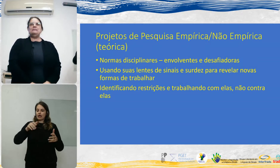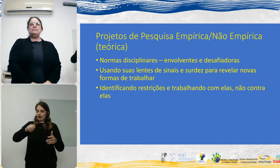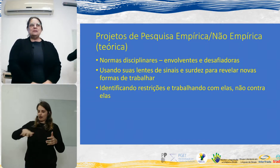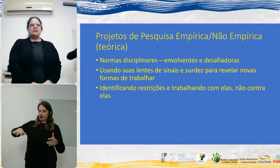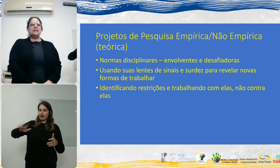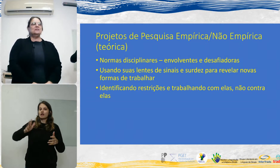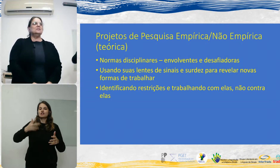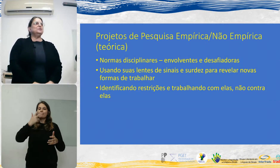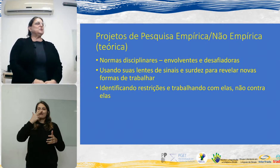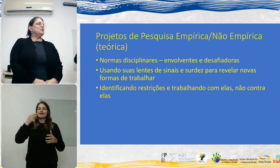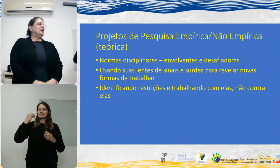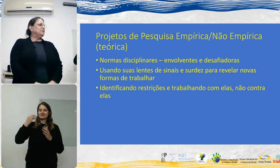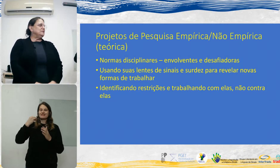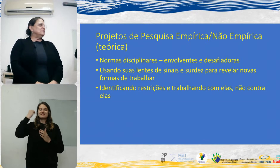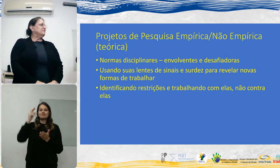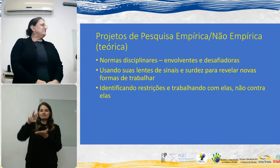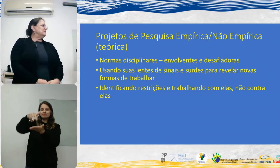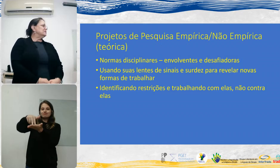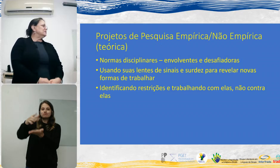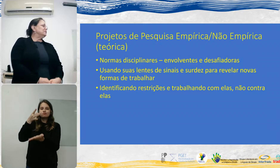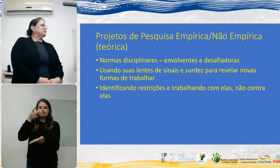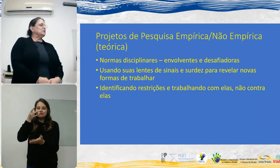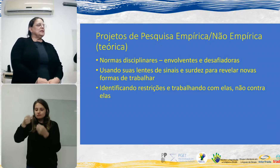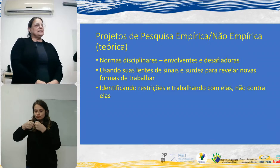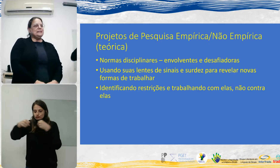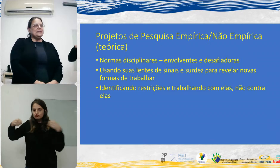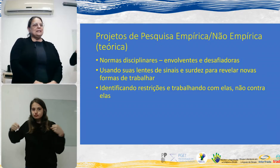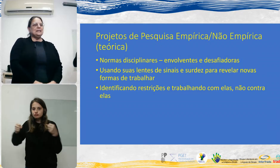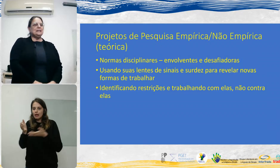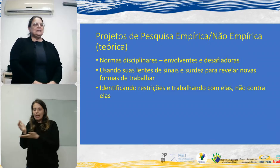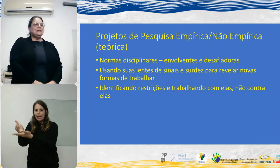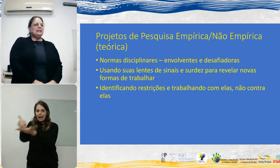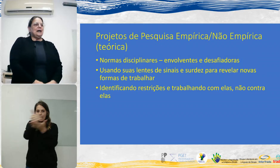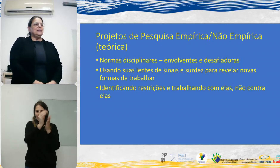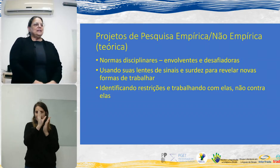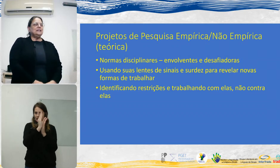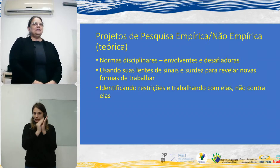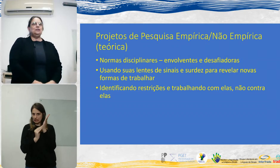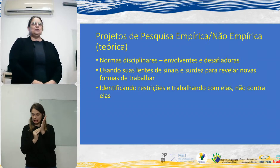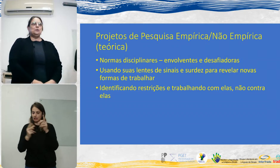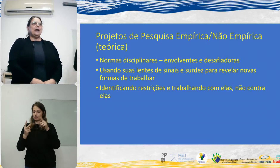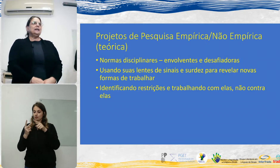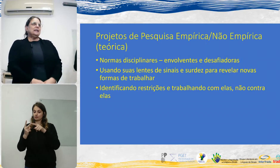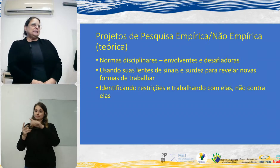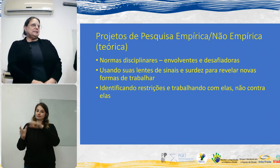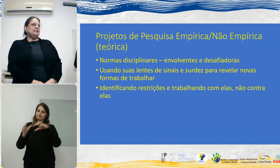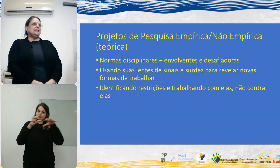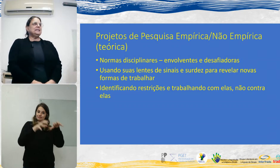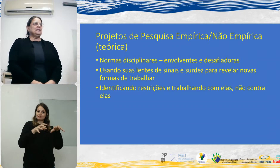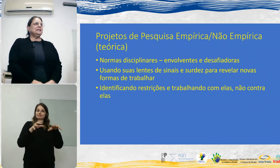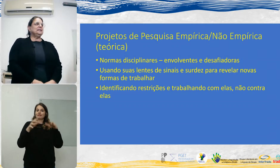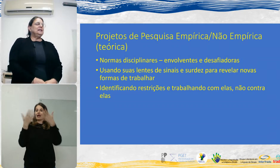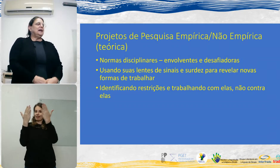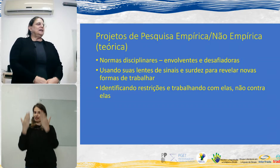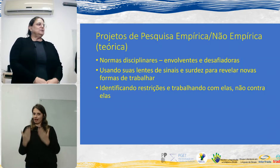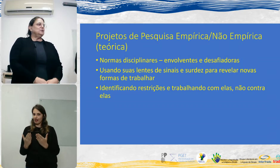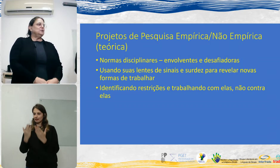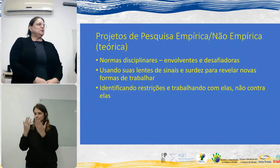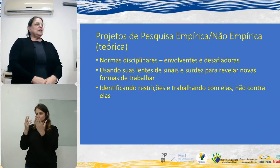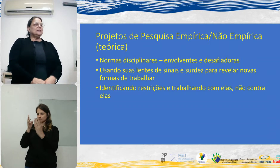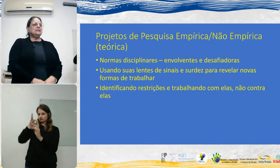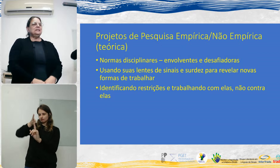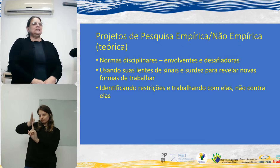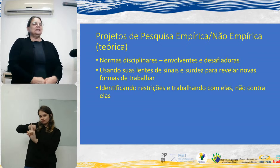that's empirical. You go out into the field, you collect data, and then you analyze the data, and